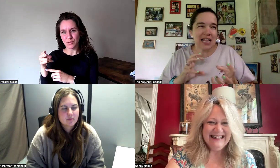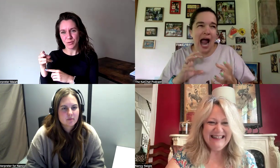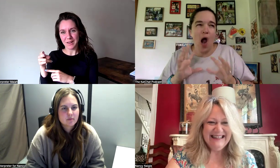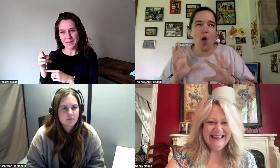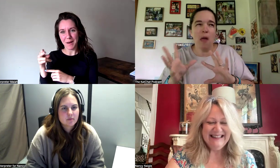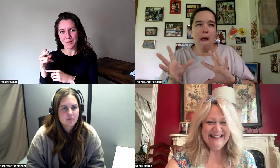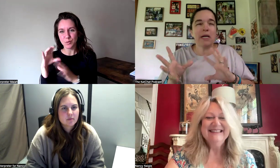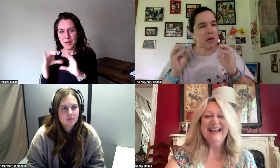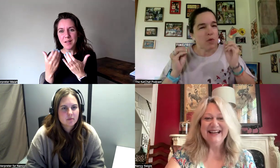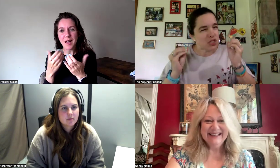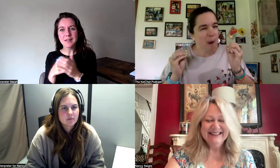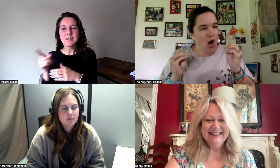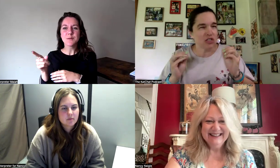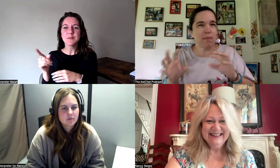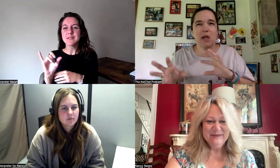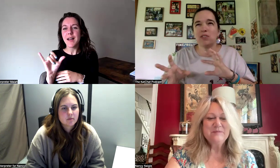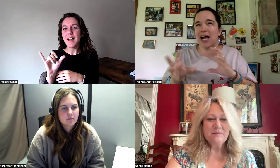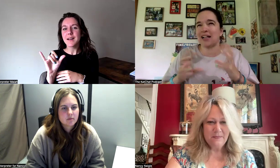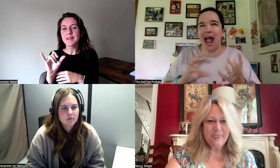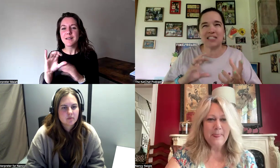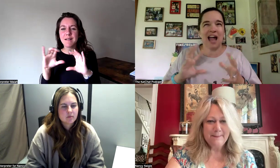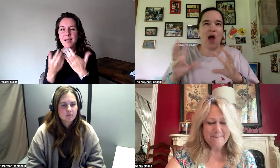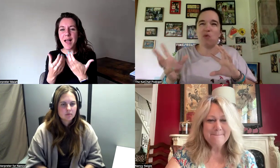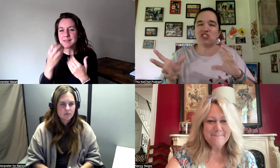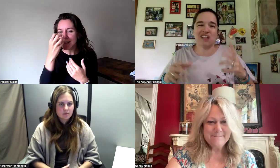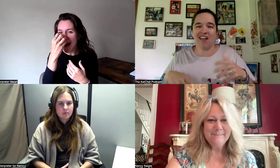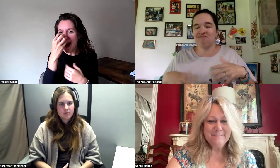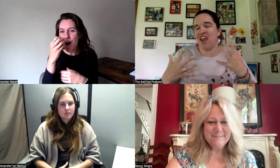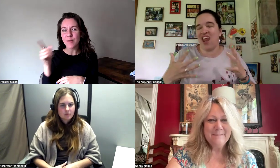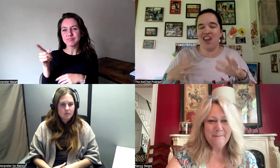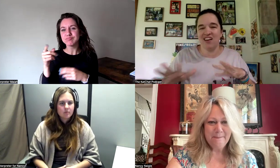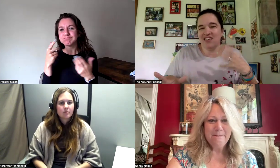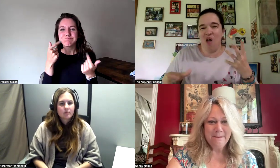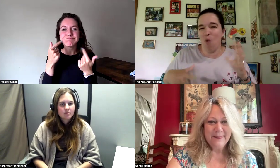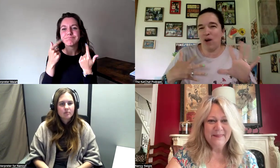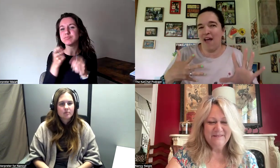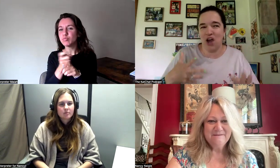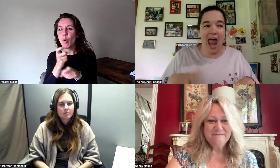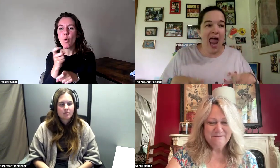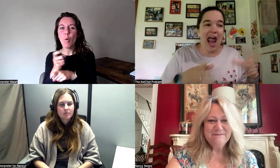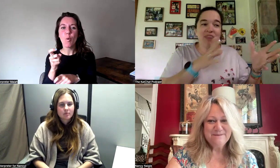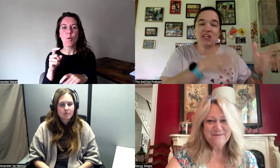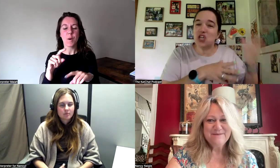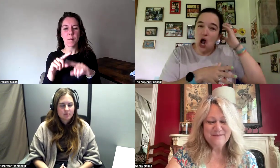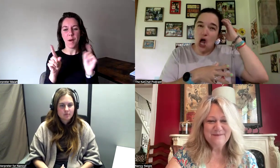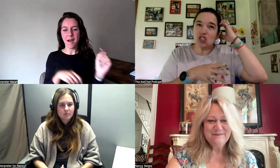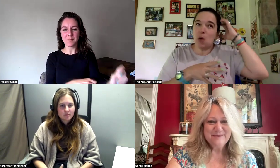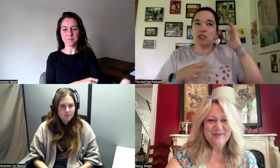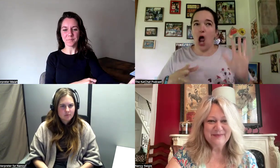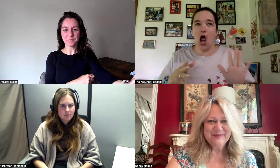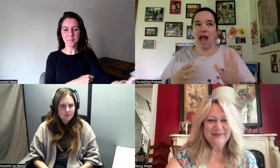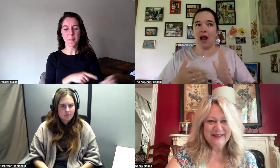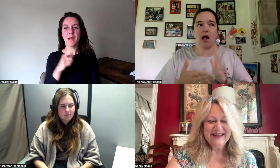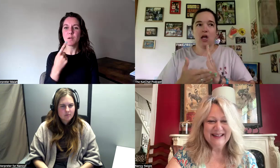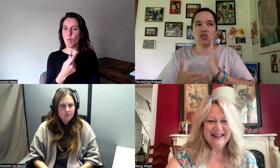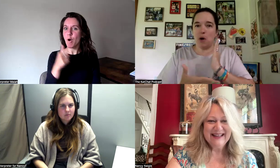class clown, but he Yeah. was smart, but he was like a class clown. He was just like me, whatever. And the girl, she